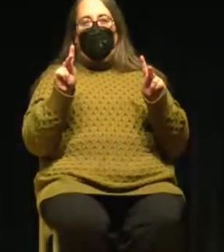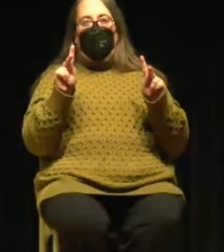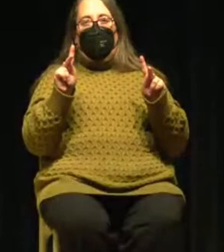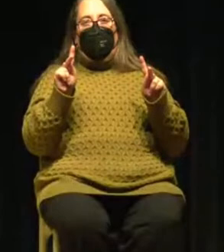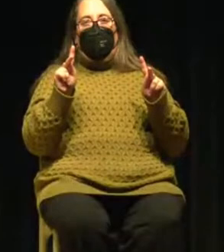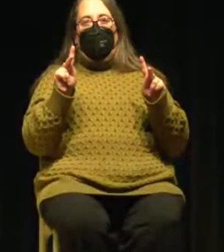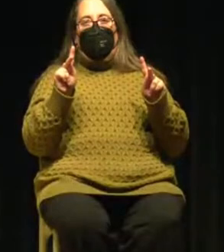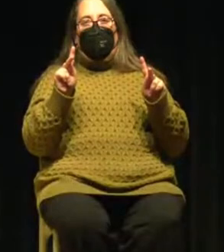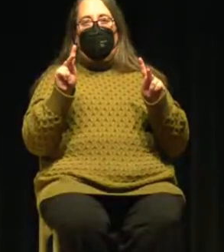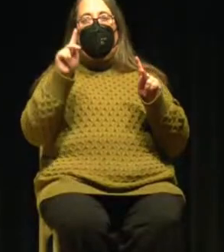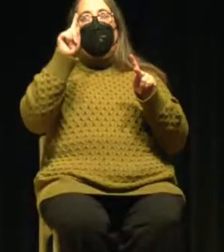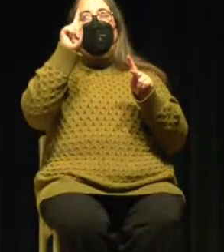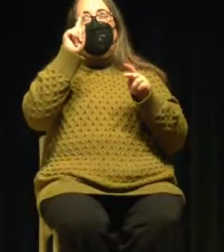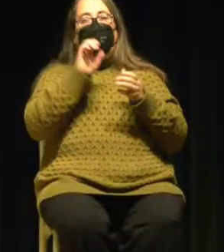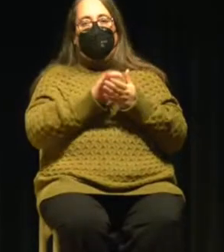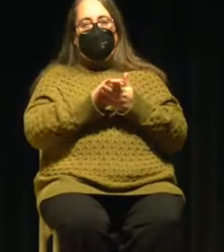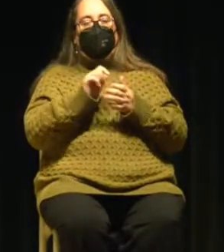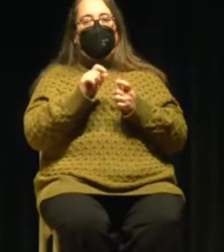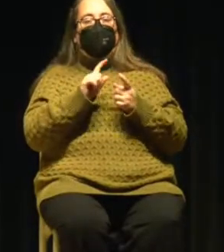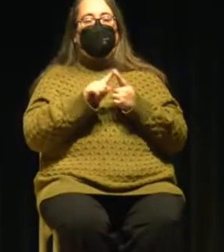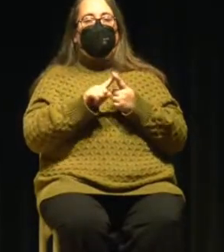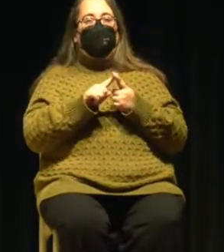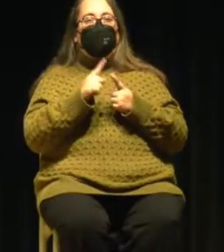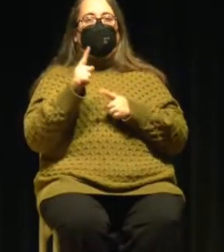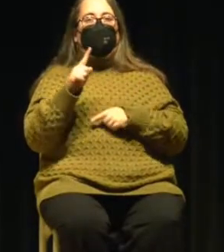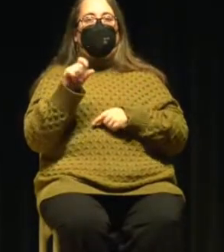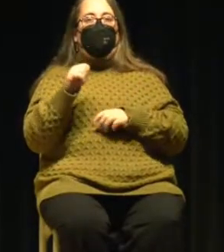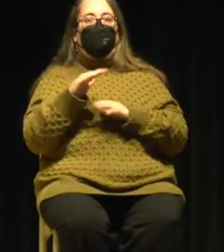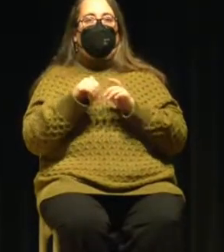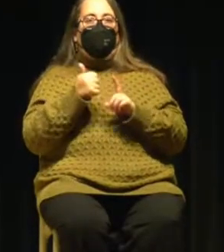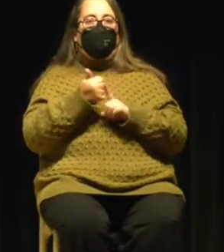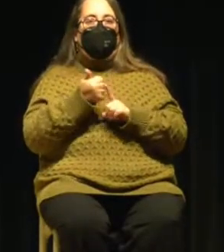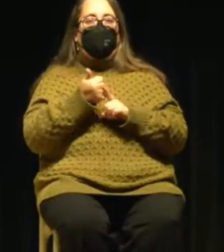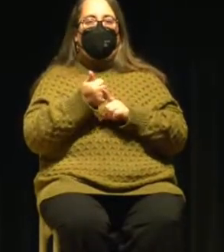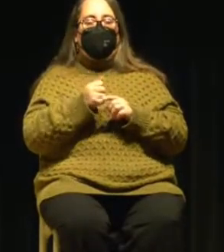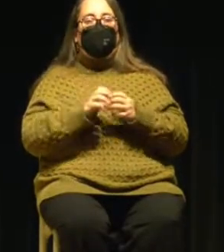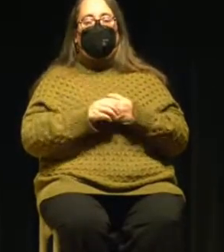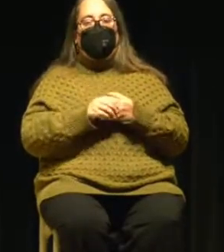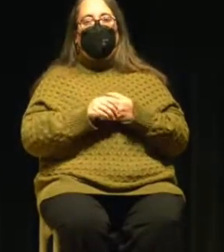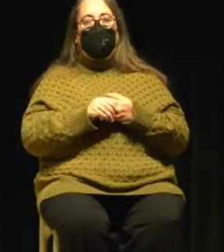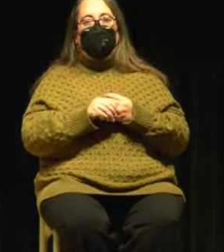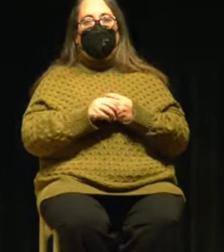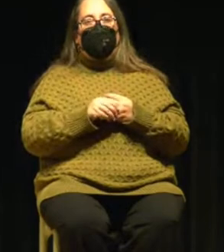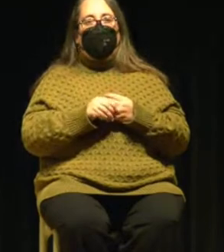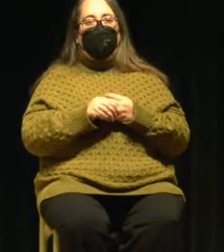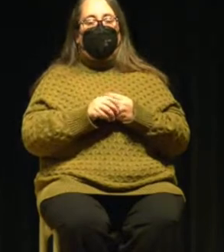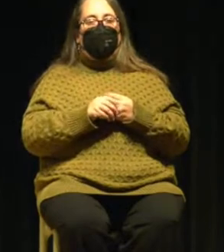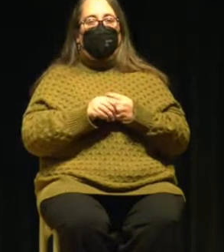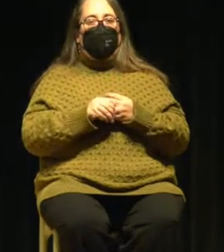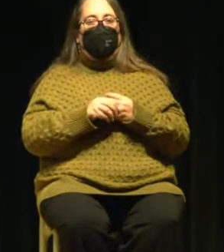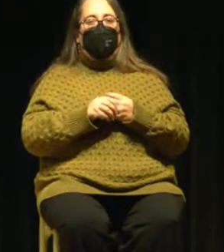who believe that they have to be somebody other than who they are. Yeah.